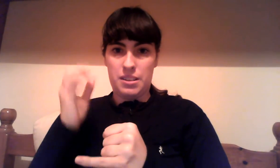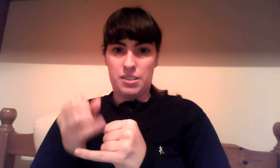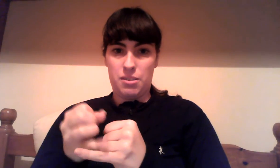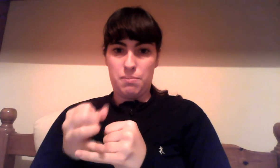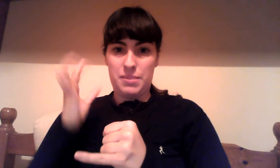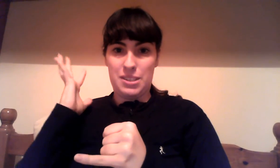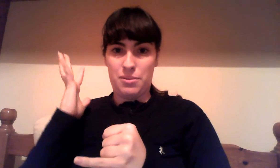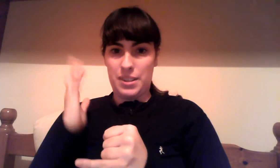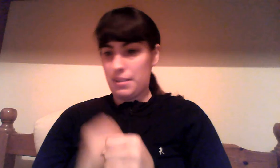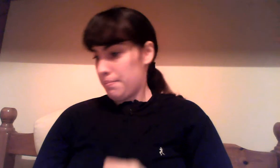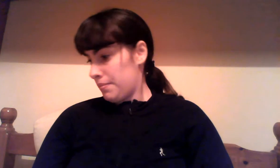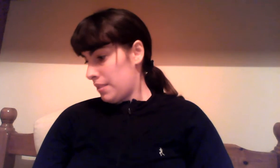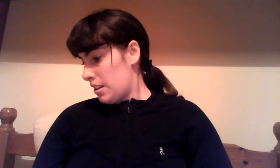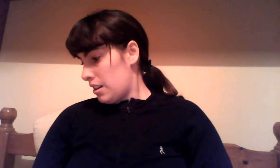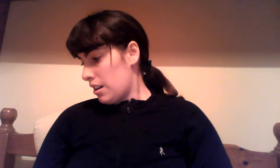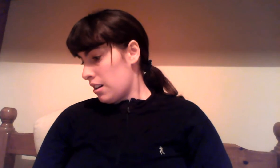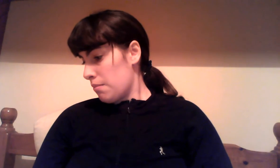so silver.